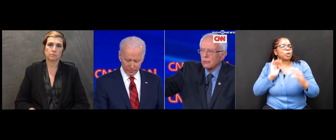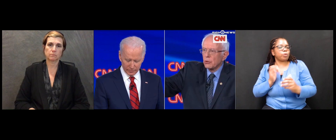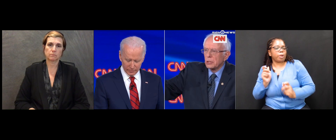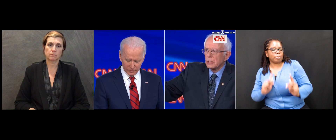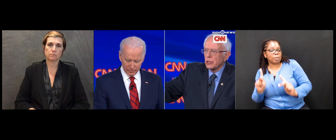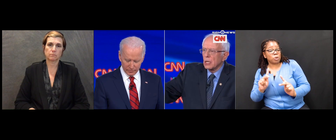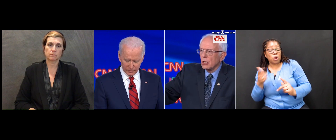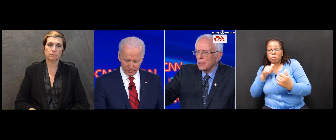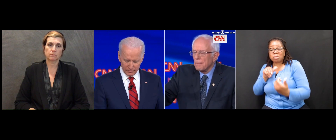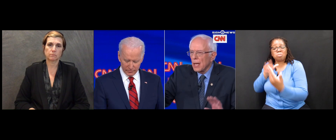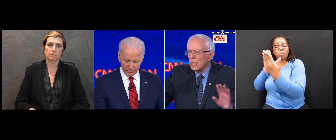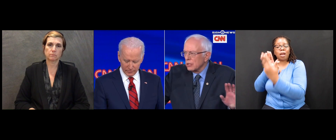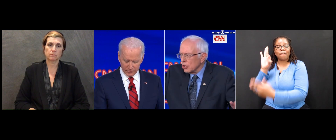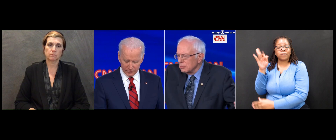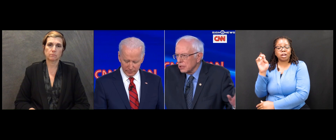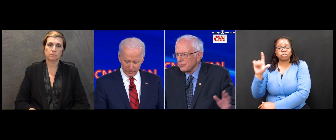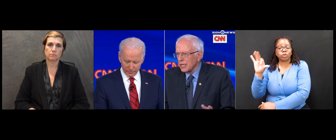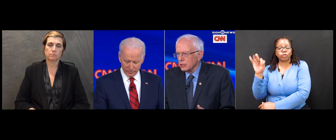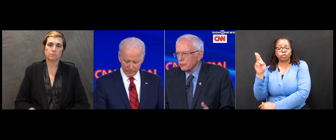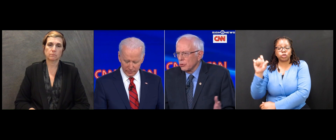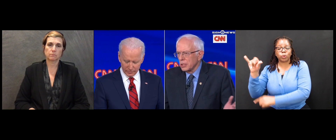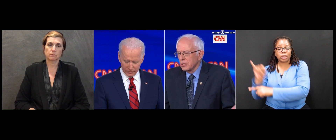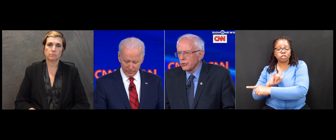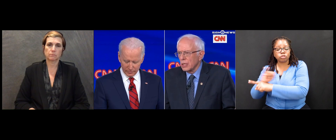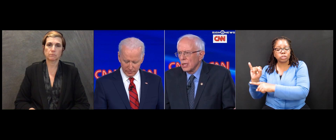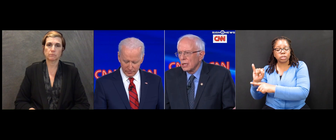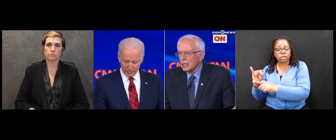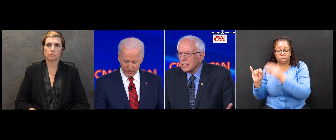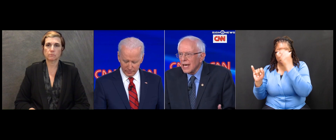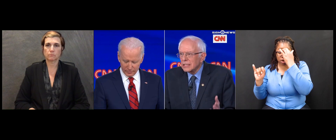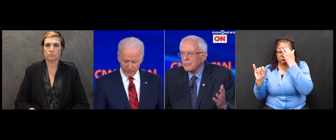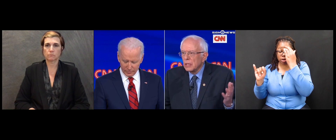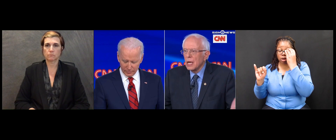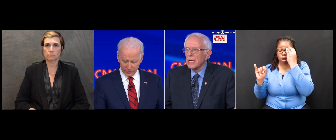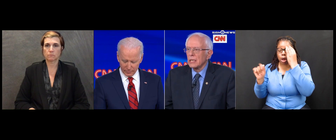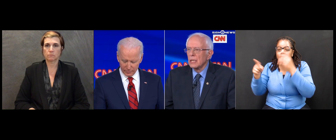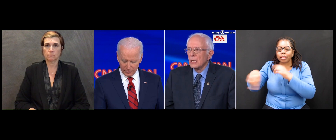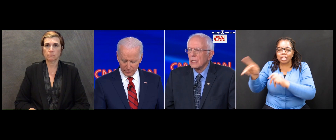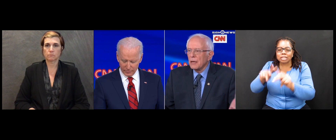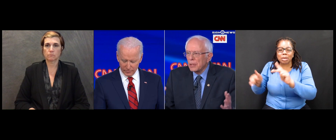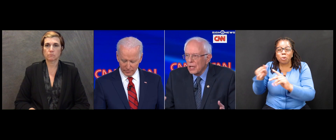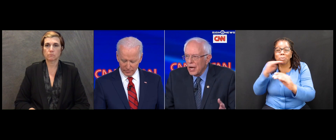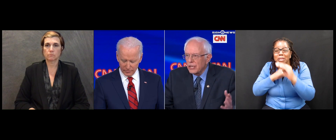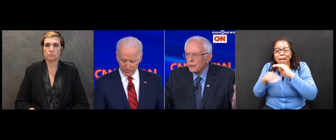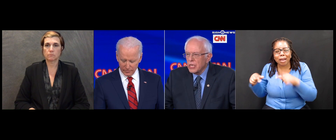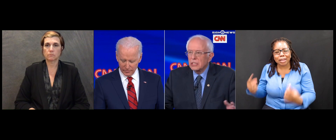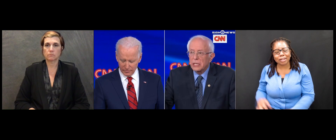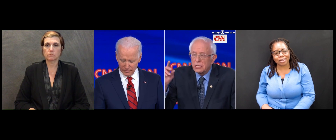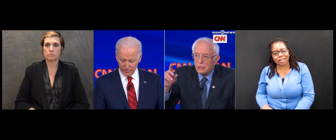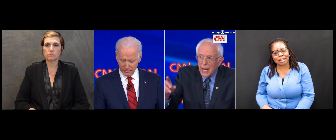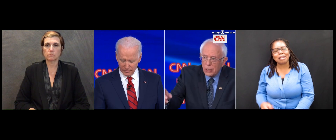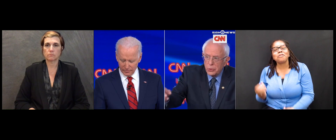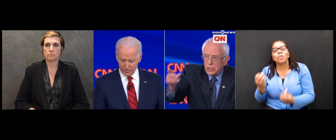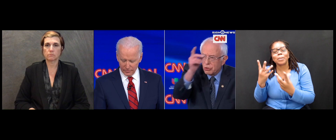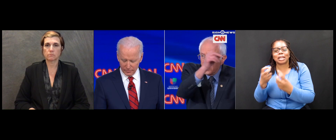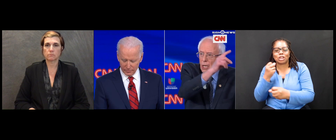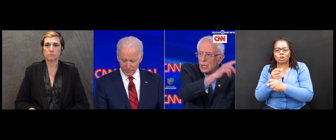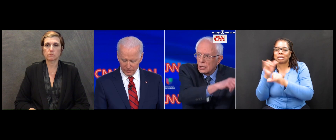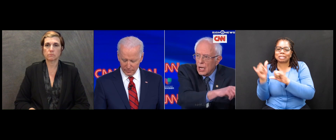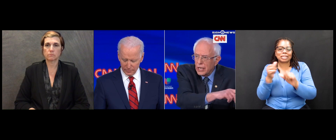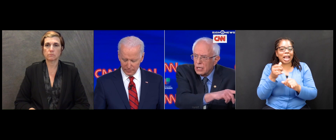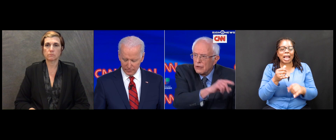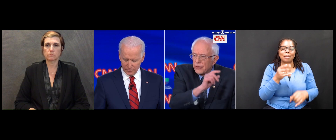the fossil fuel industry? Look, in terms of the fossil fuel industry, these guys have been lying. They've been lying for years, like the tobacco